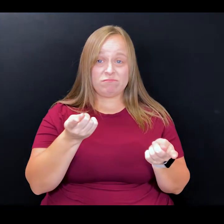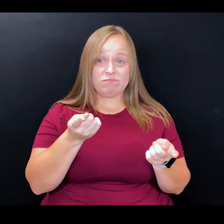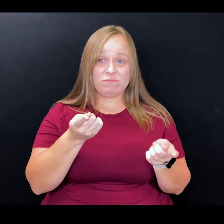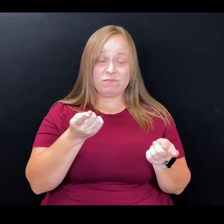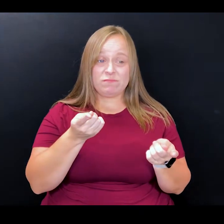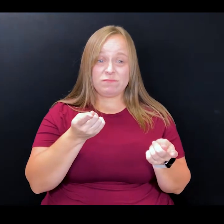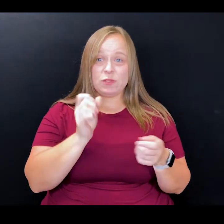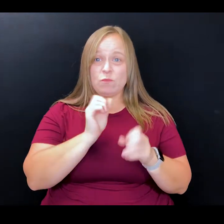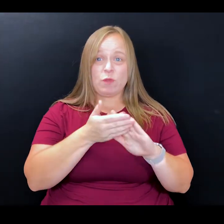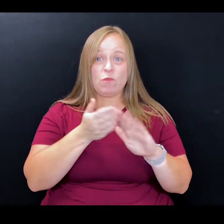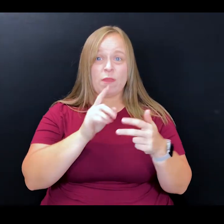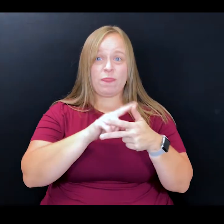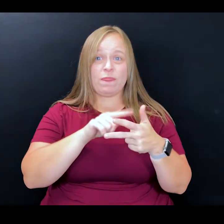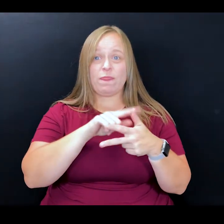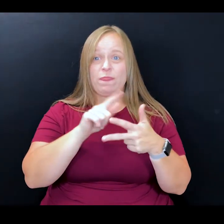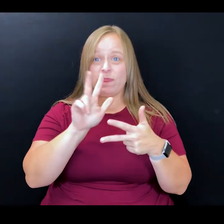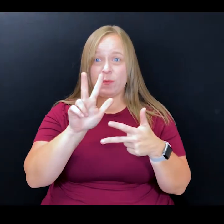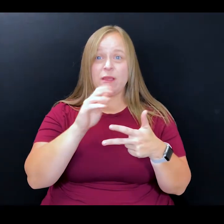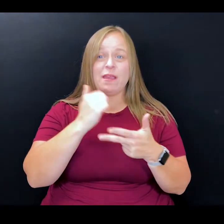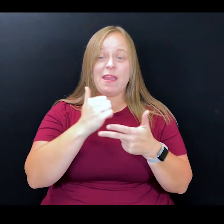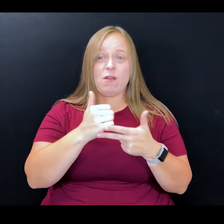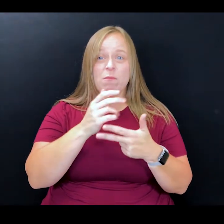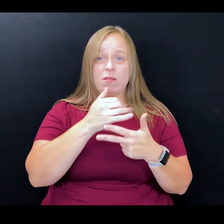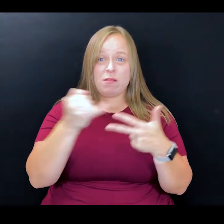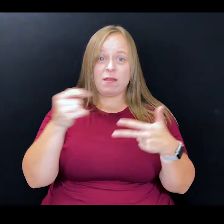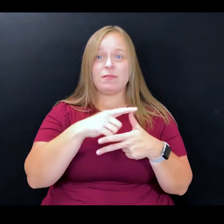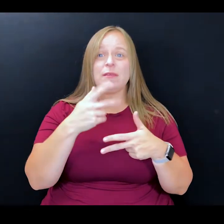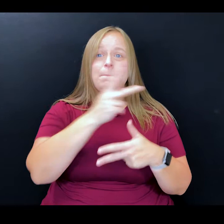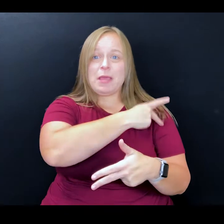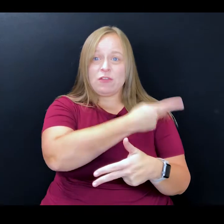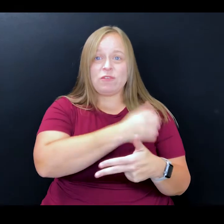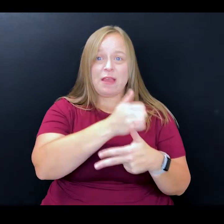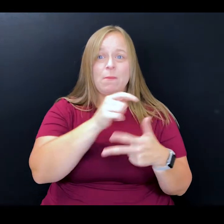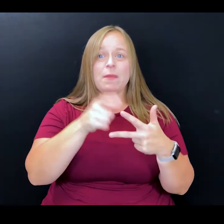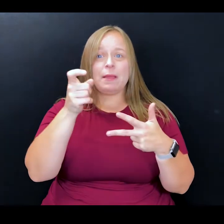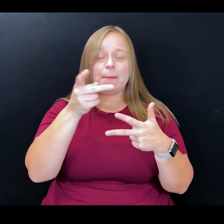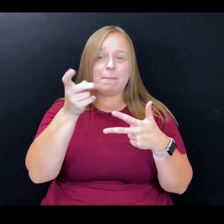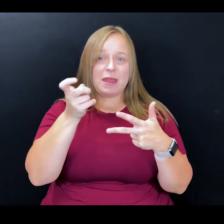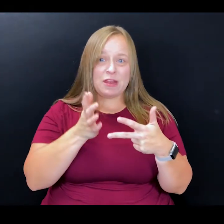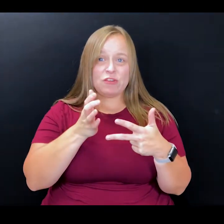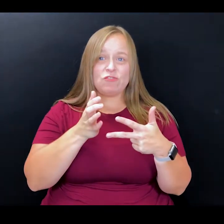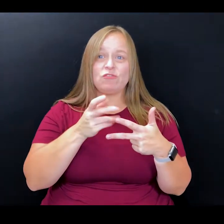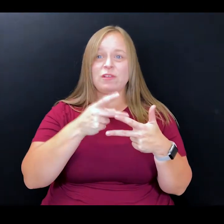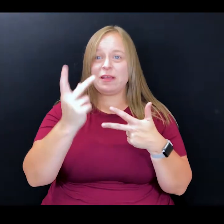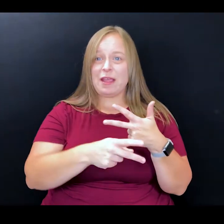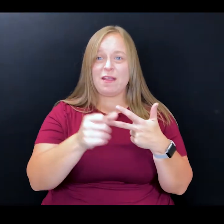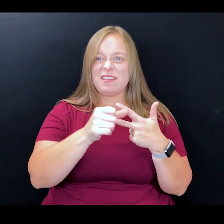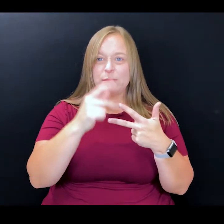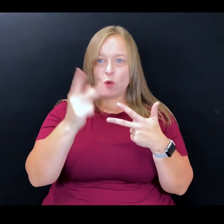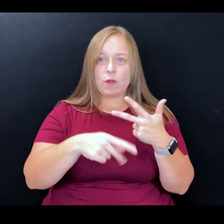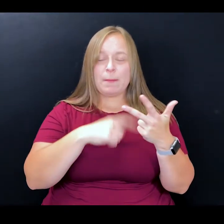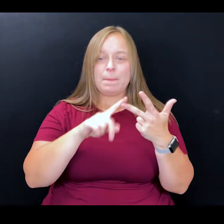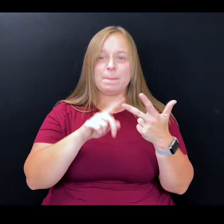our front, we run 3 helplines. One is the Patients' Rights Helpline, one is the Managed Care Consumer Assistance